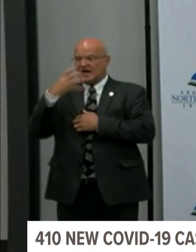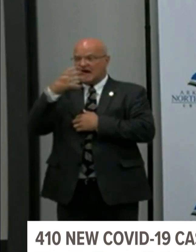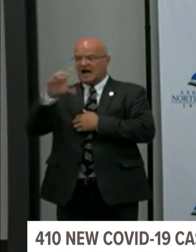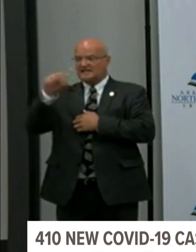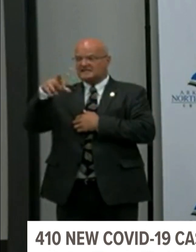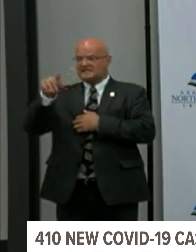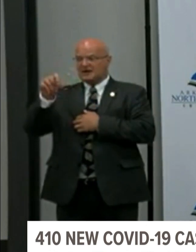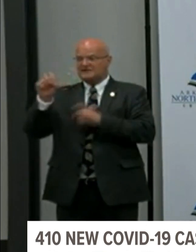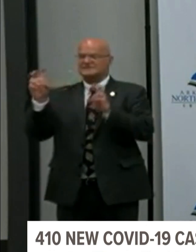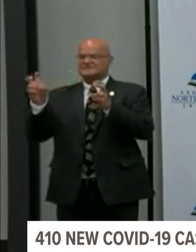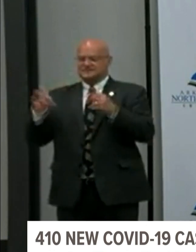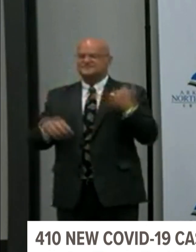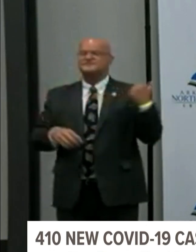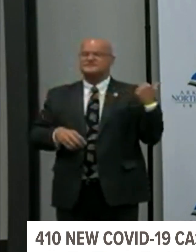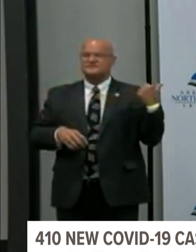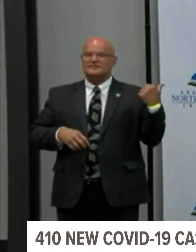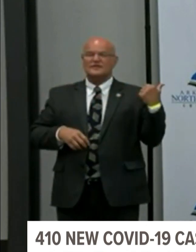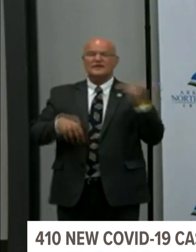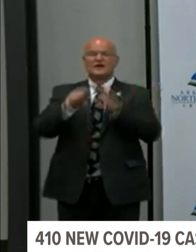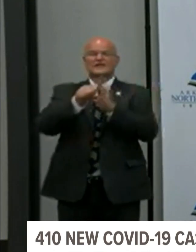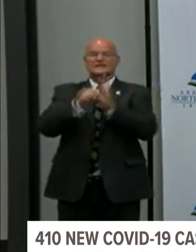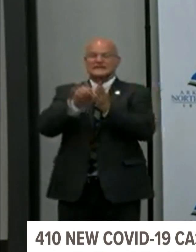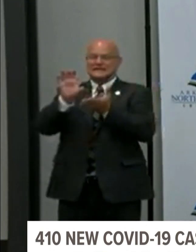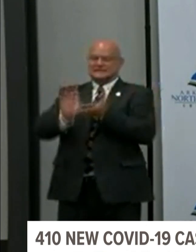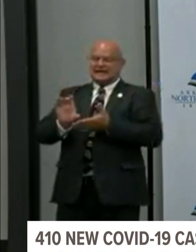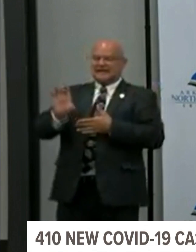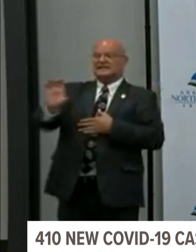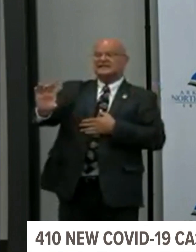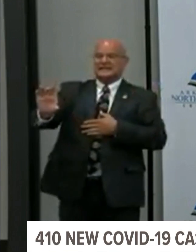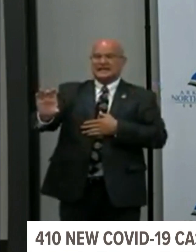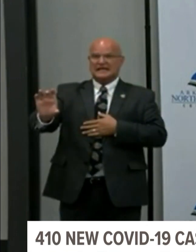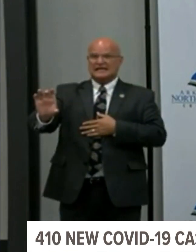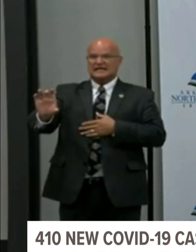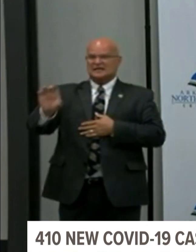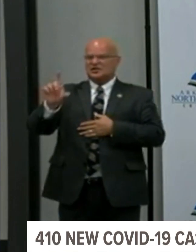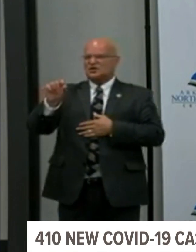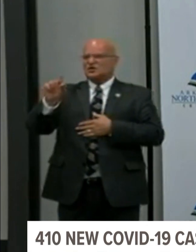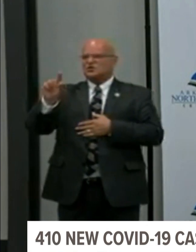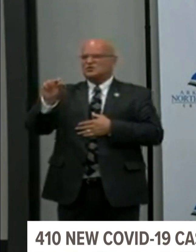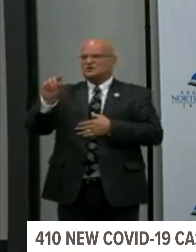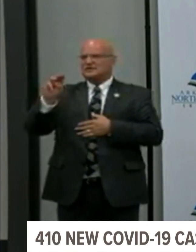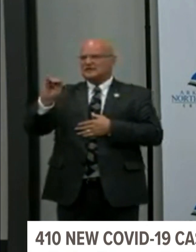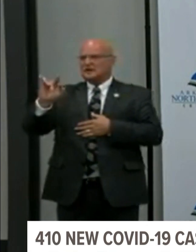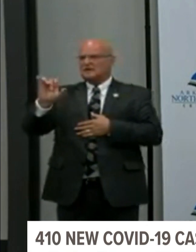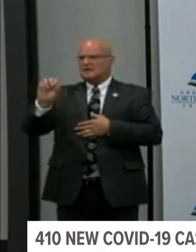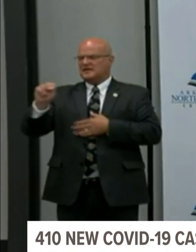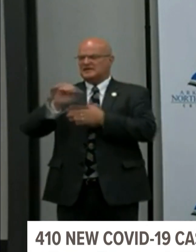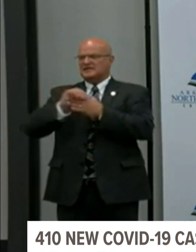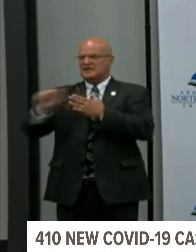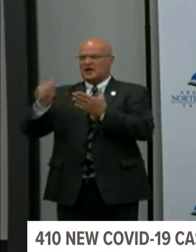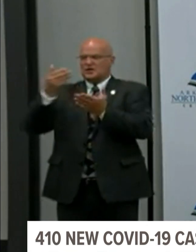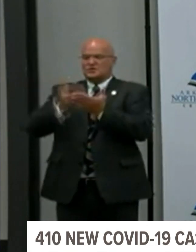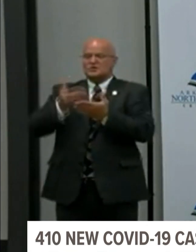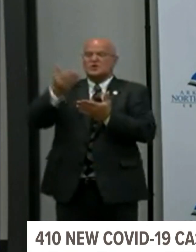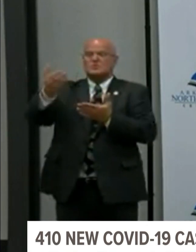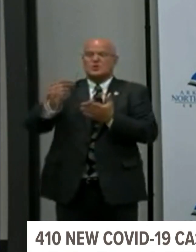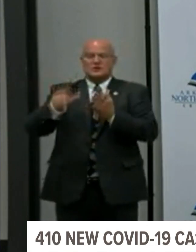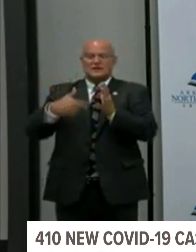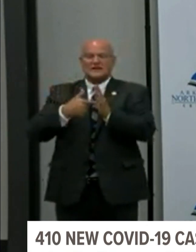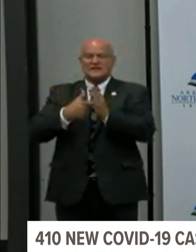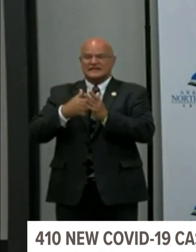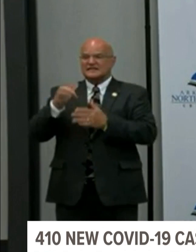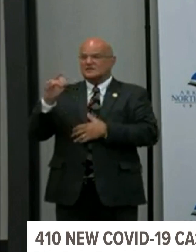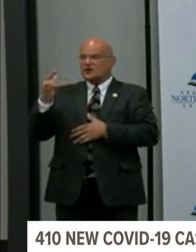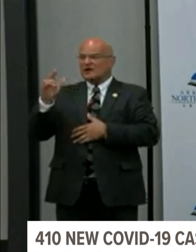hotspots, the state allocated $20 million to purchase these